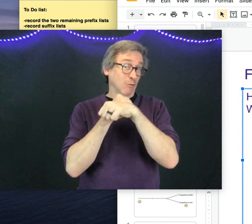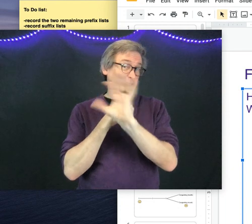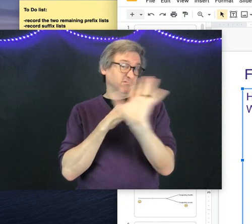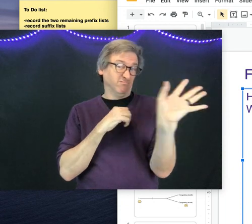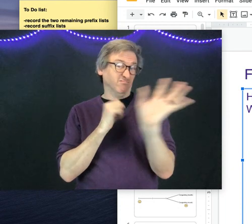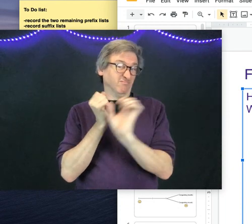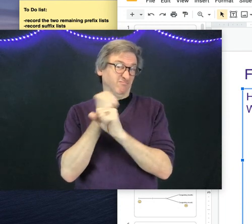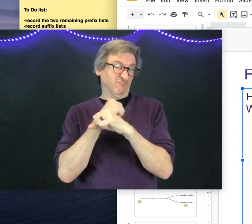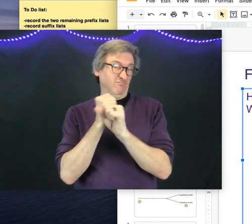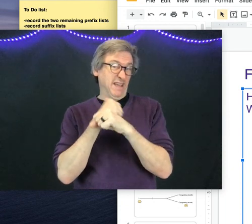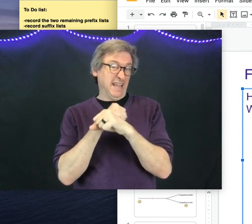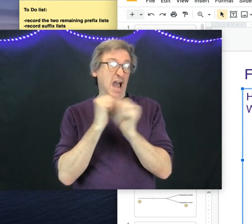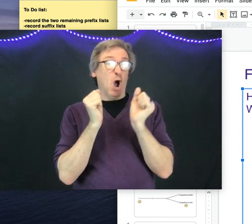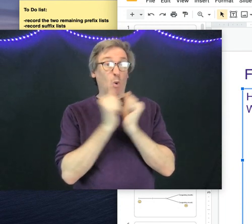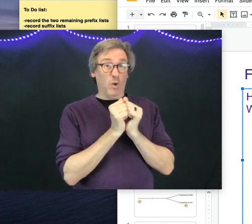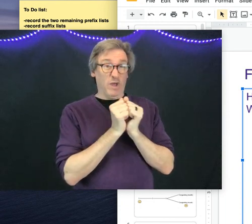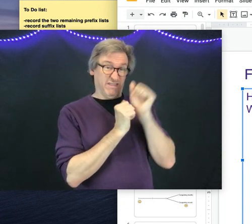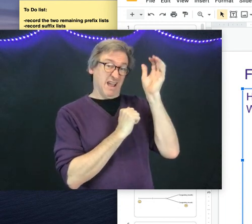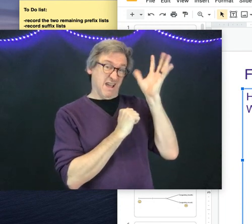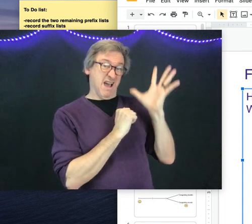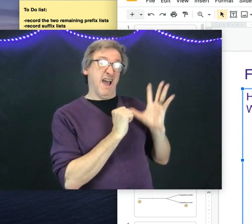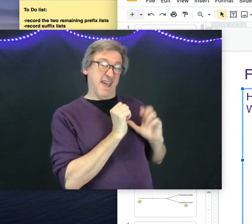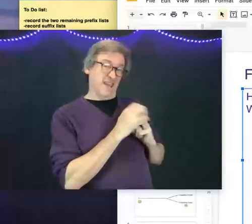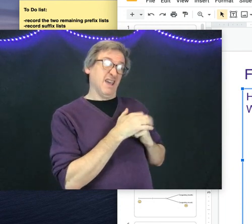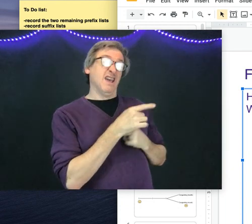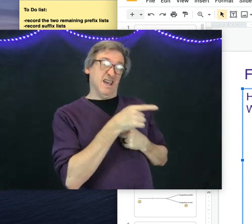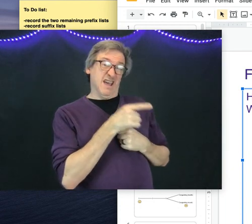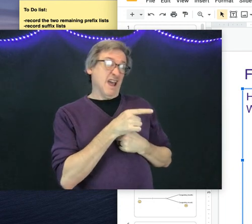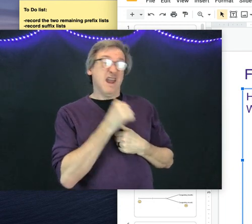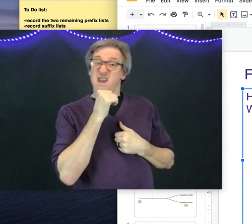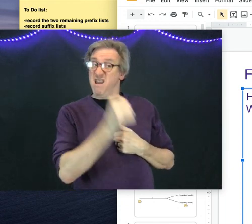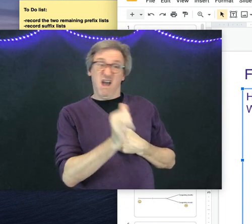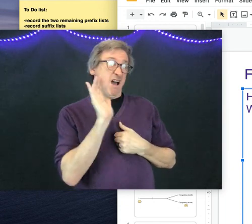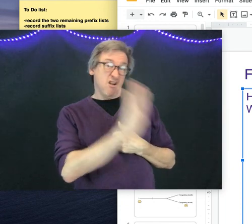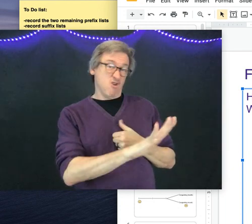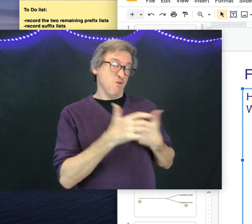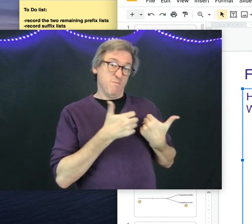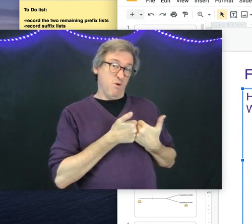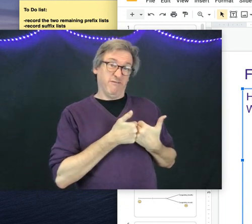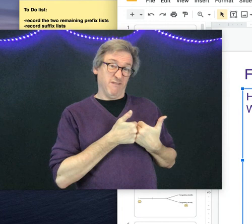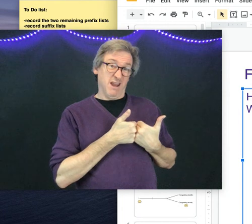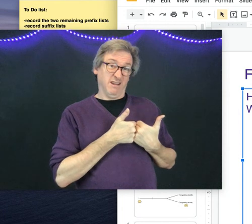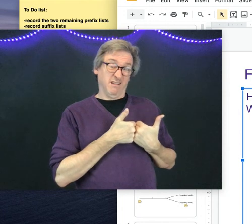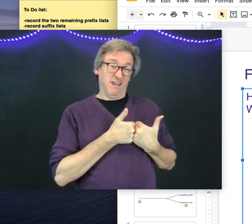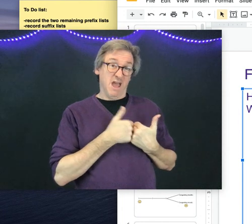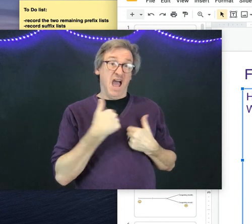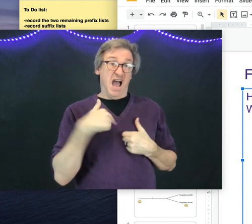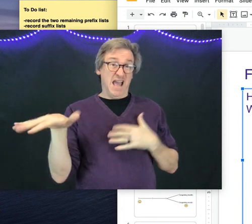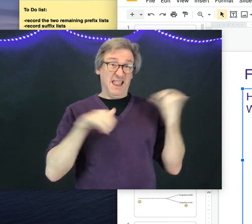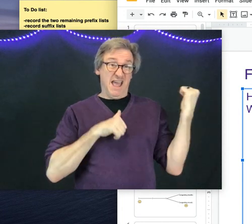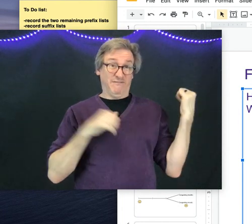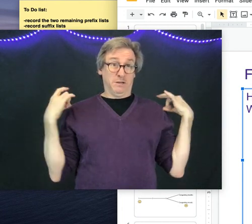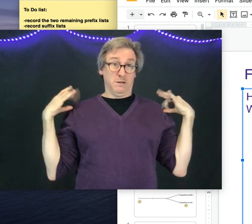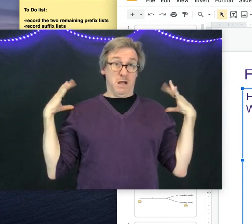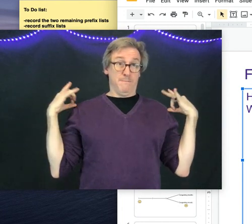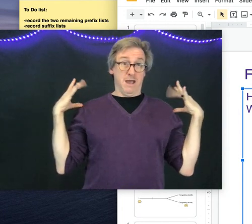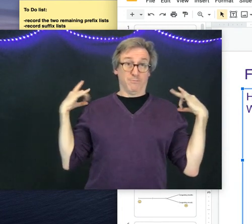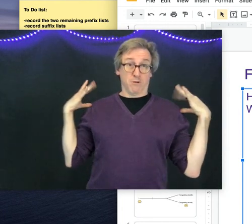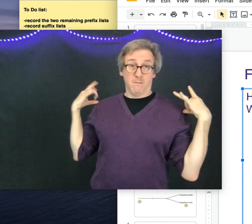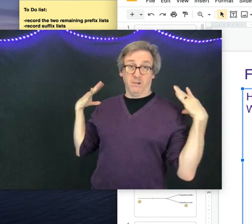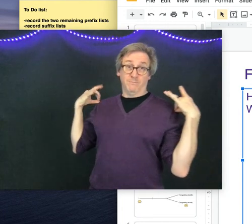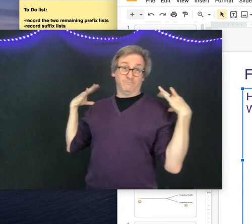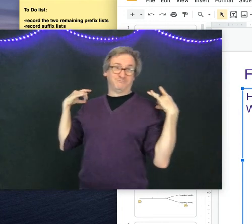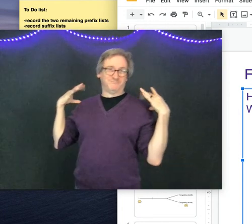making out with a guy, not her boyfriend. I left, not